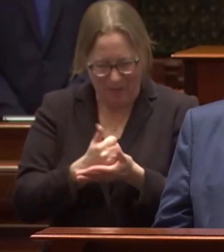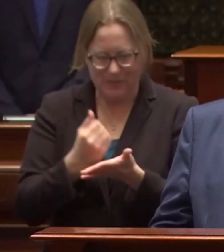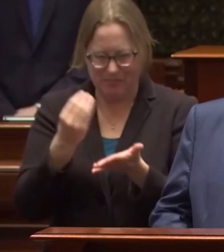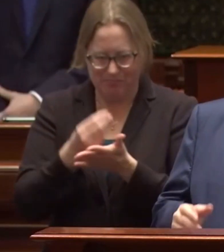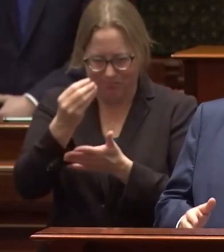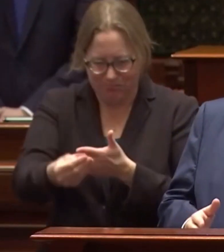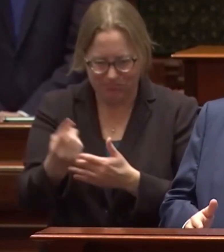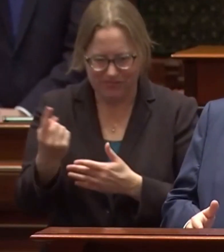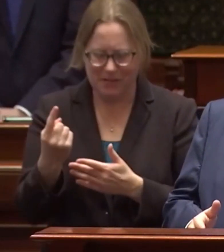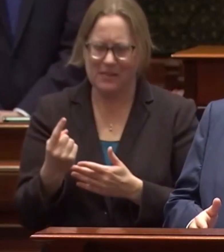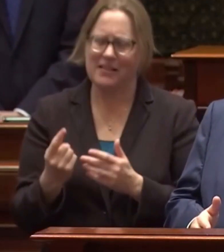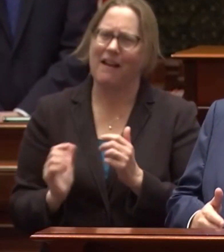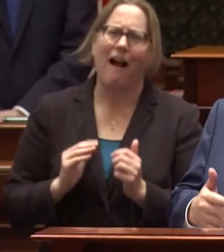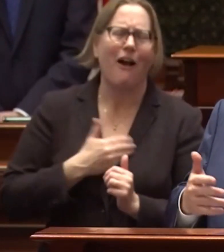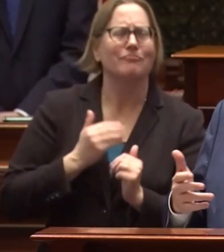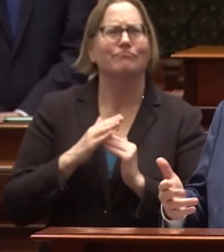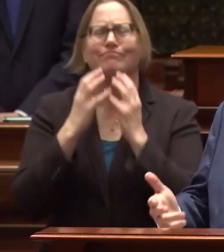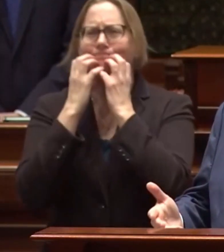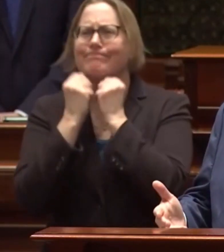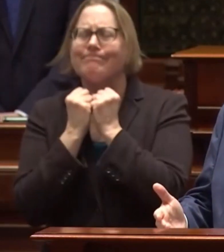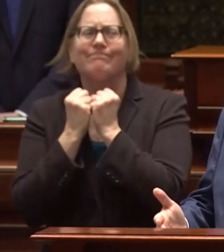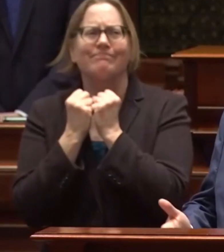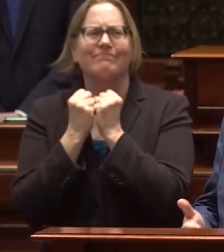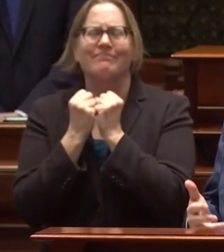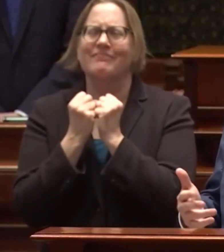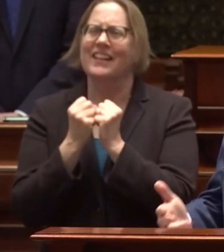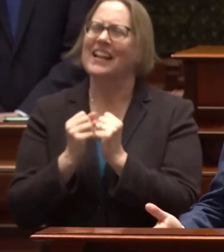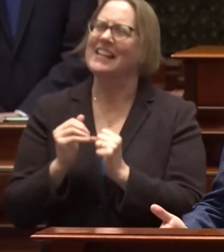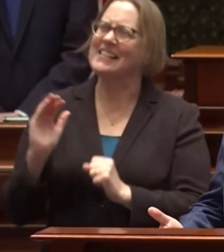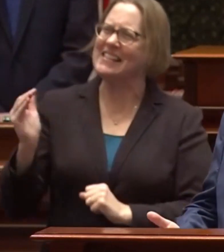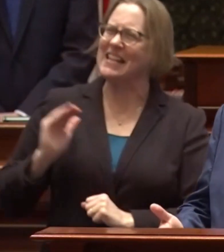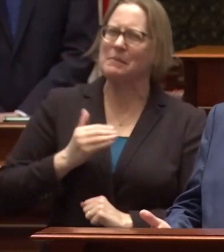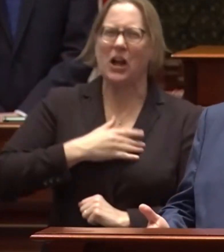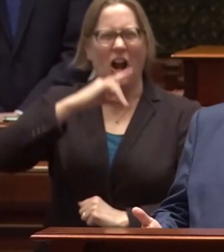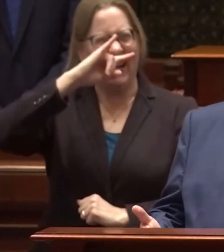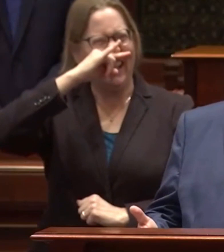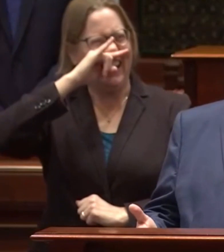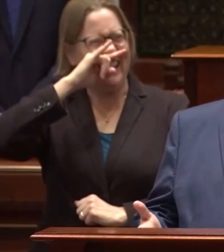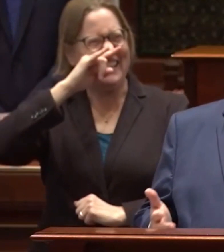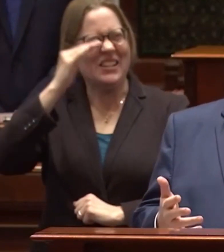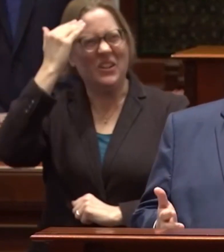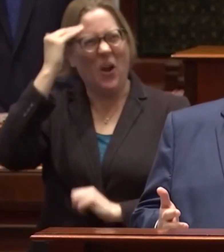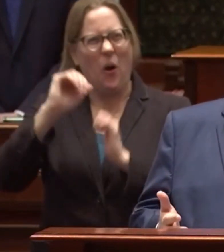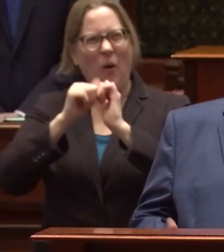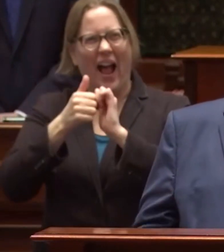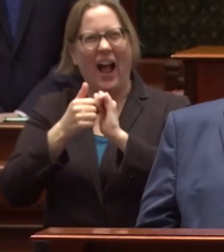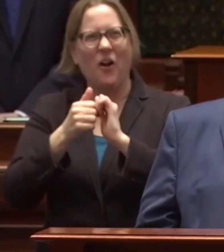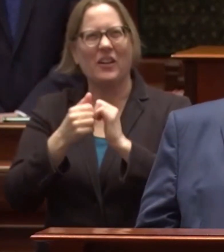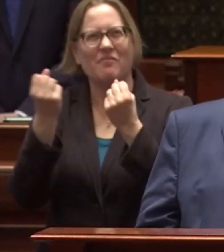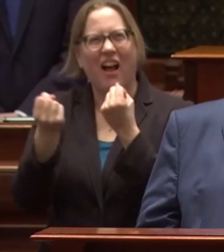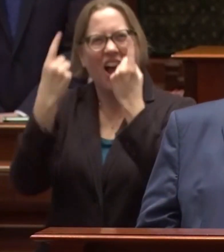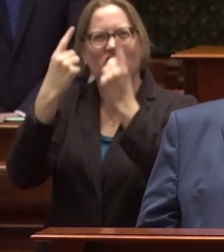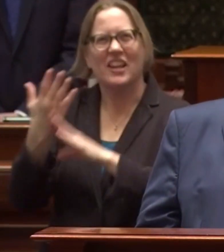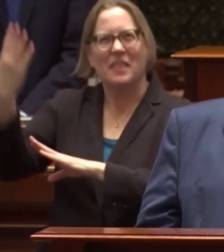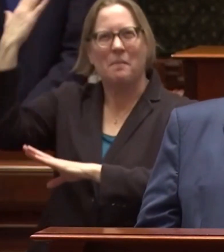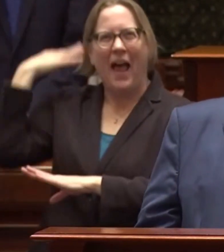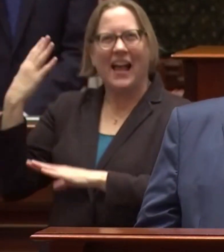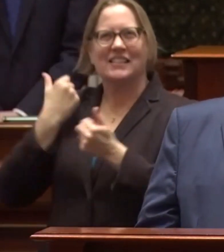jewels. Somehow, it's always our kids who know how to contextualize the past while reaching for our